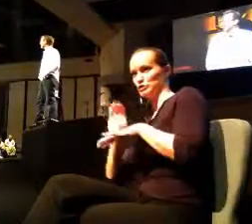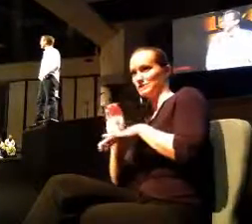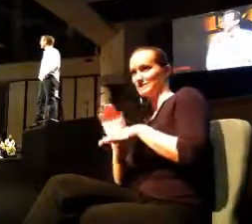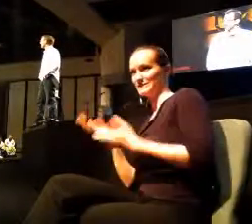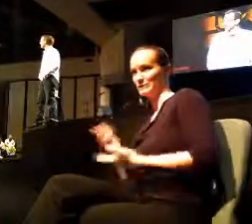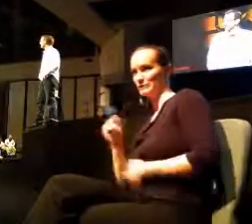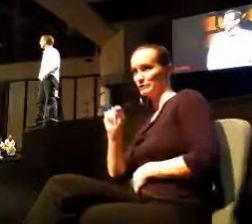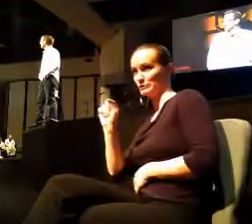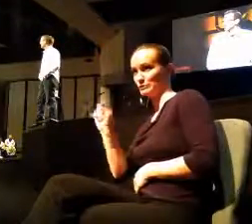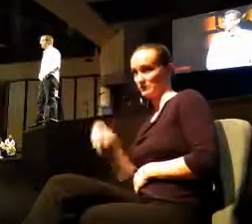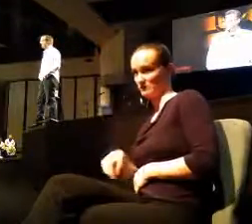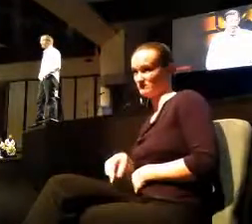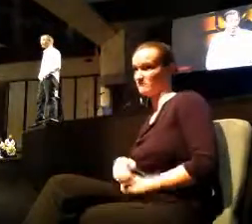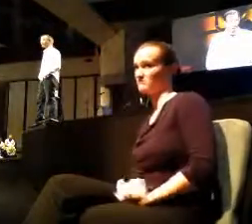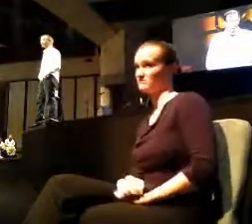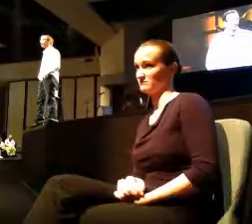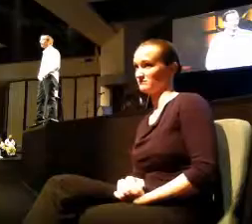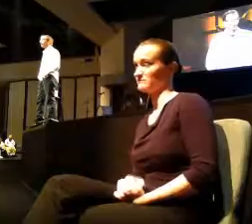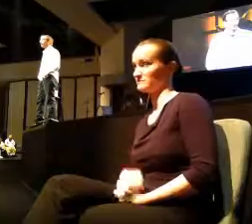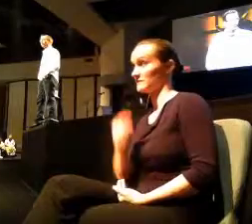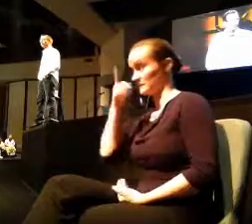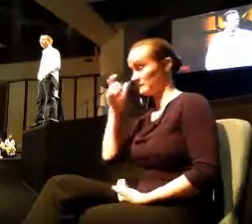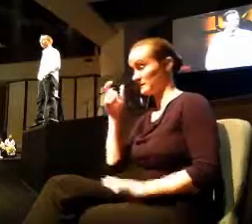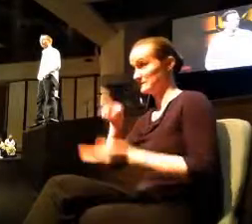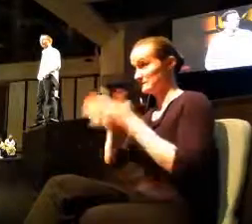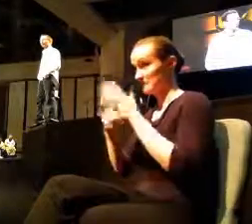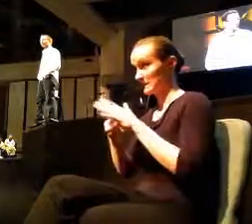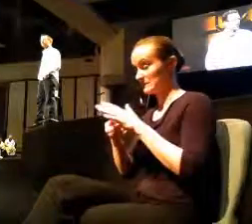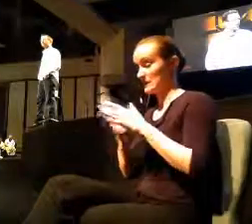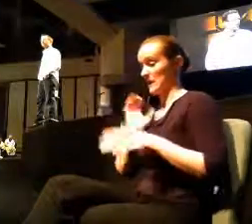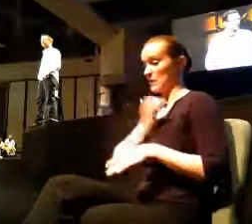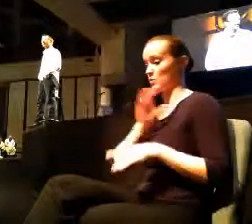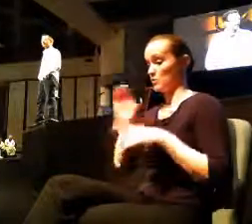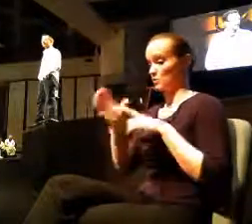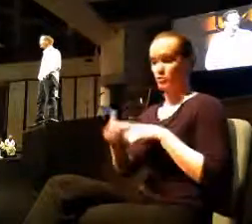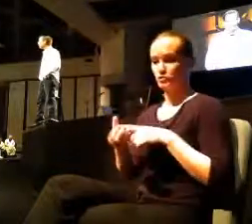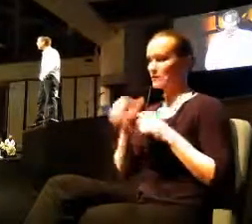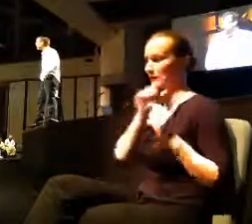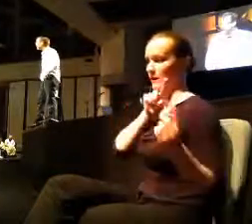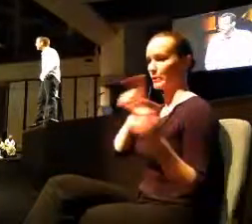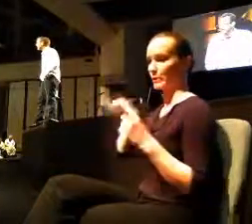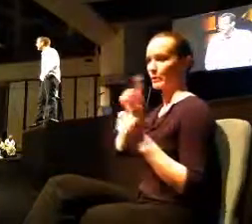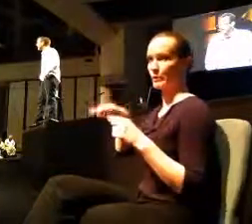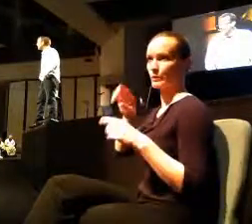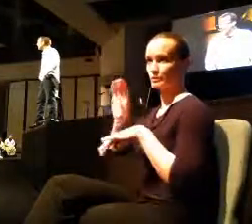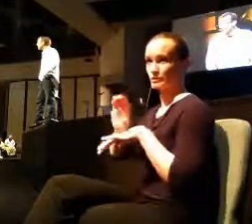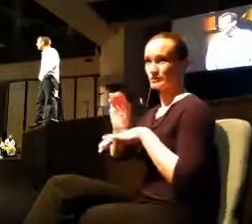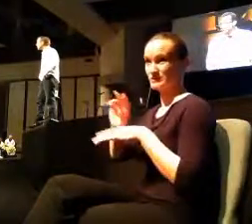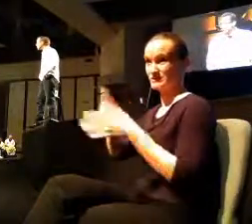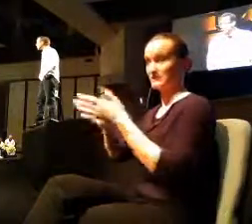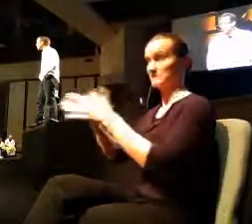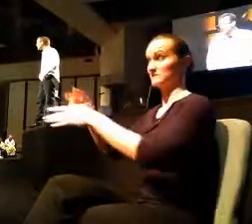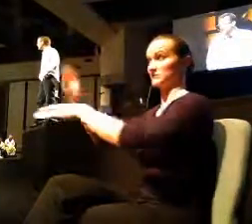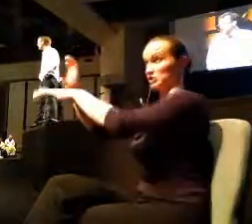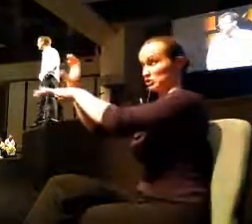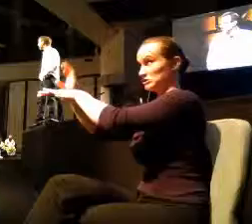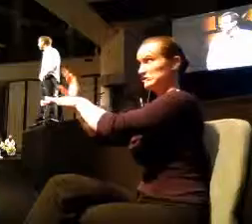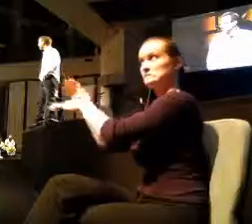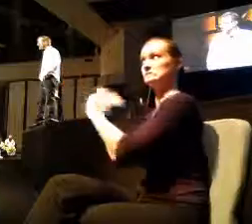kind of threatening, because the culture's going away from who you are. But you know what? If you're a